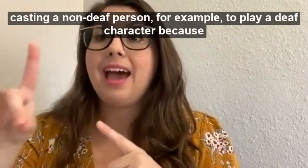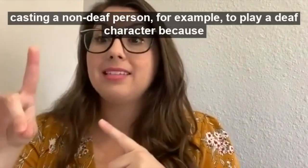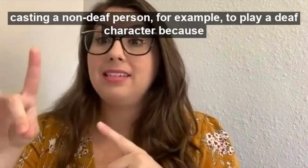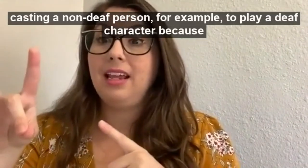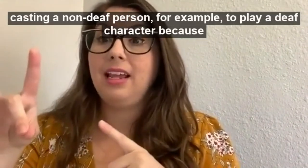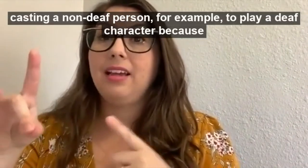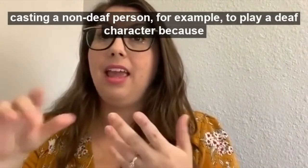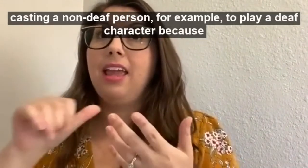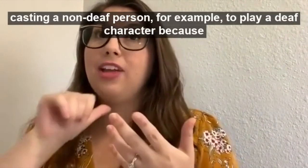casting a